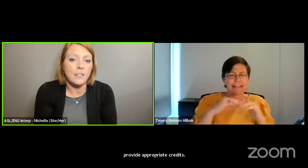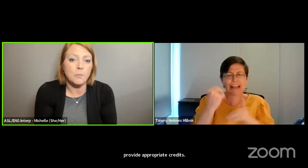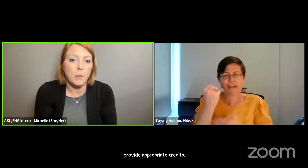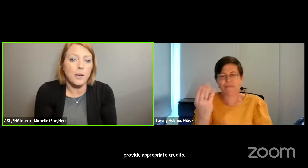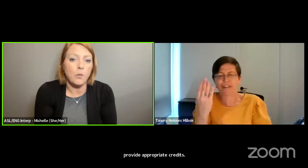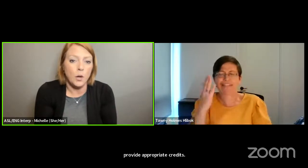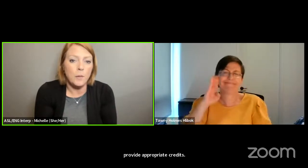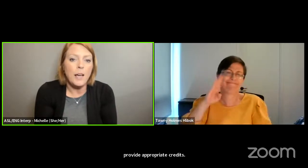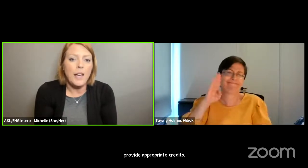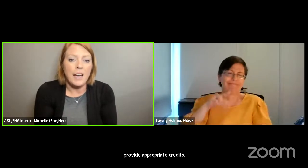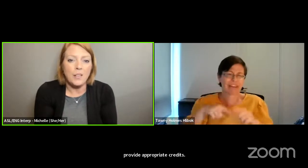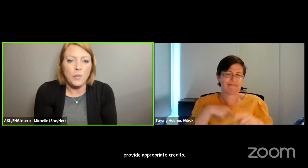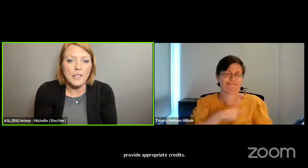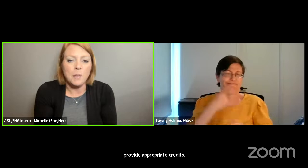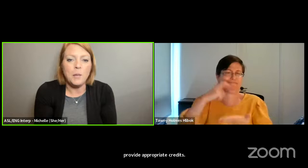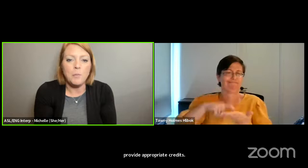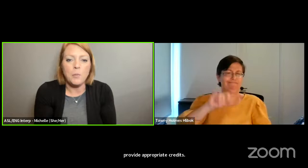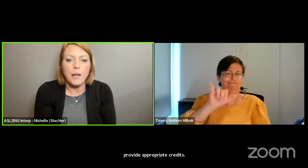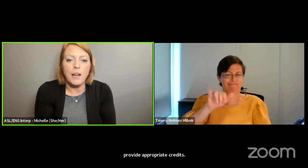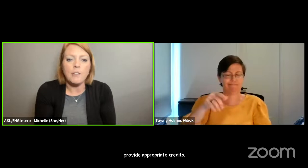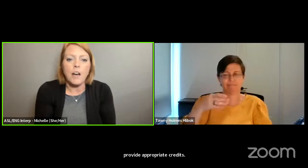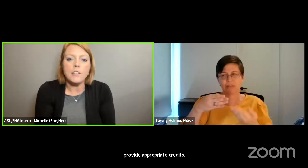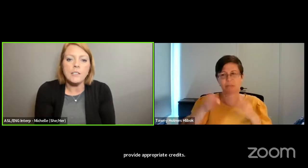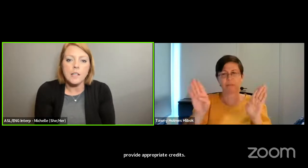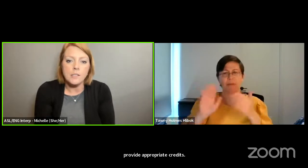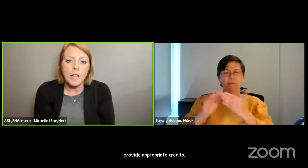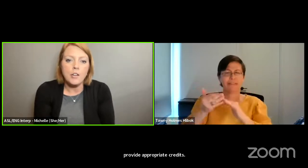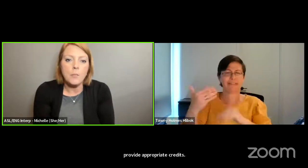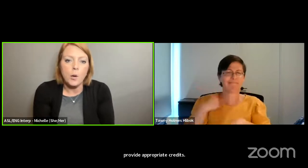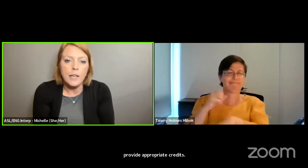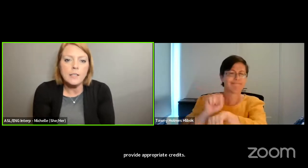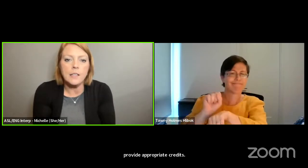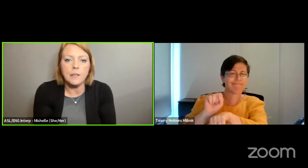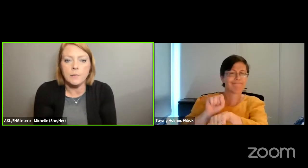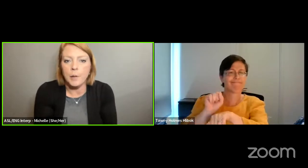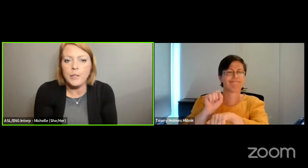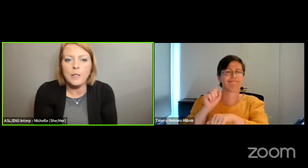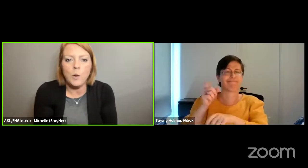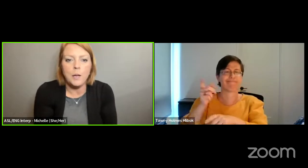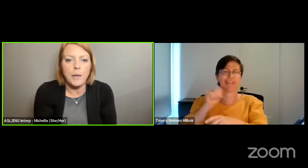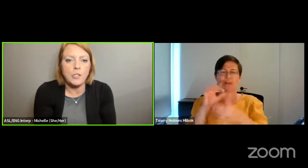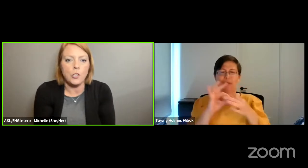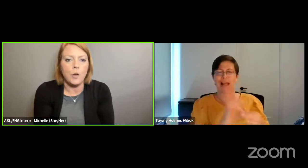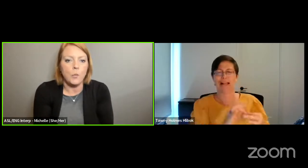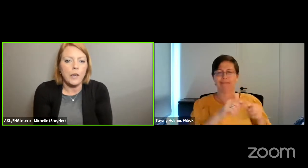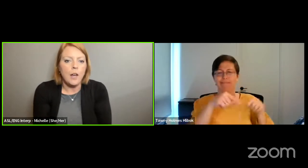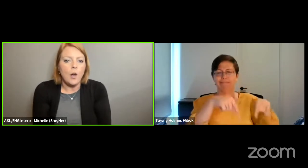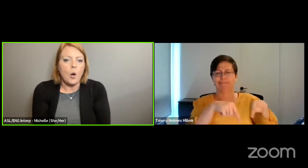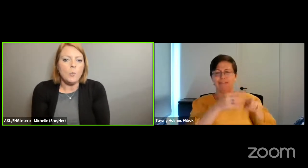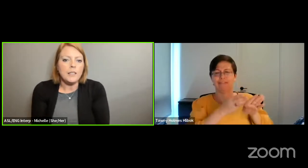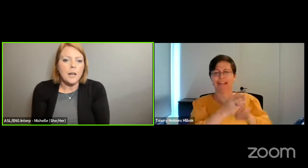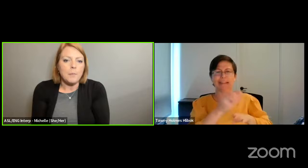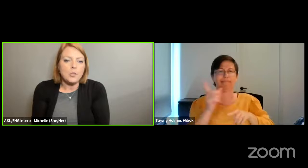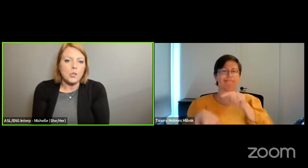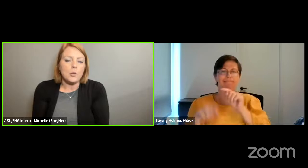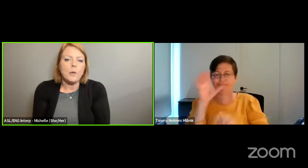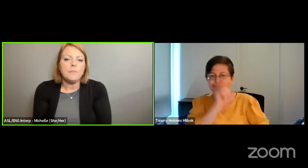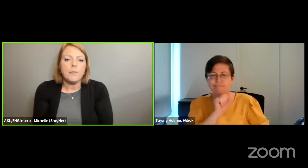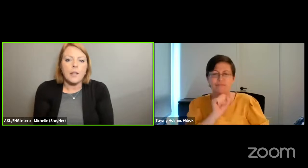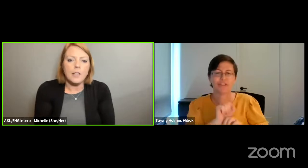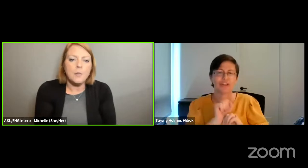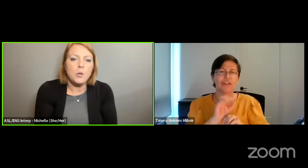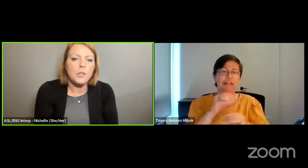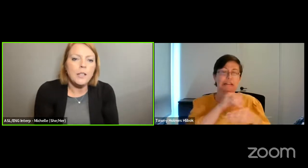on that public forum. I know that some people might have conflicts on Saturday mornings, but we did want to make sure that we opened it up